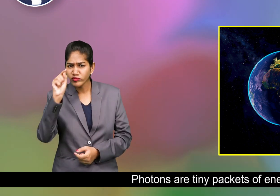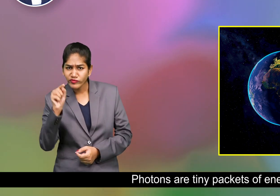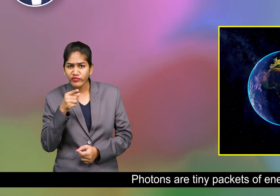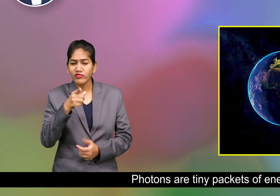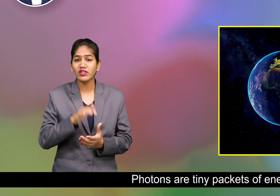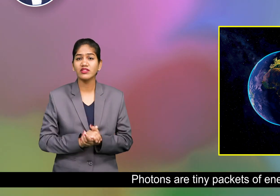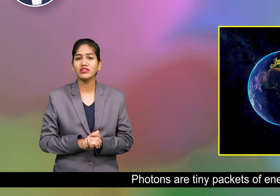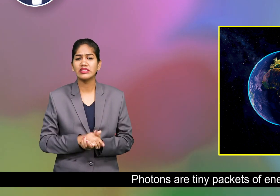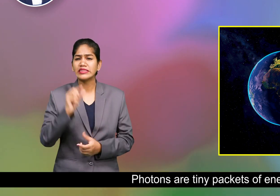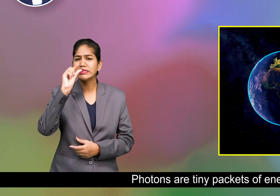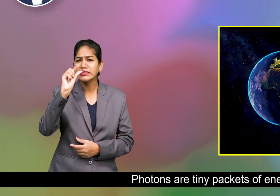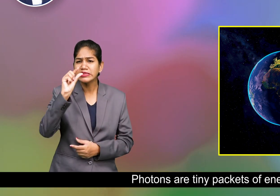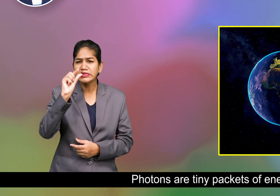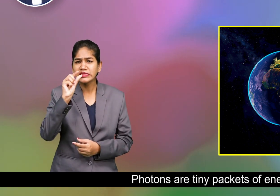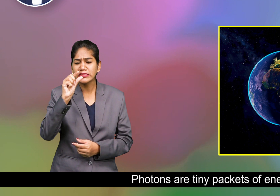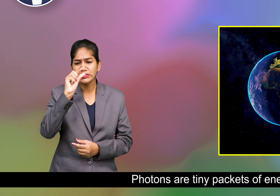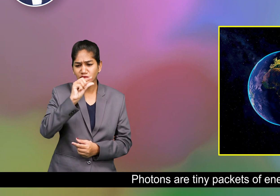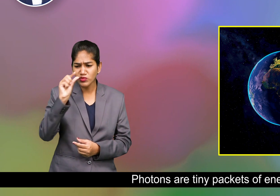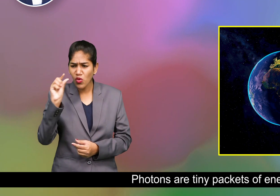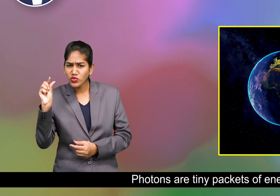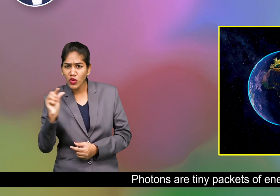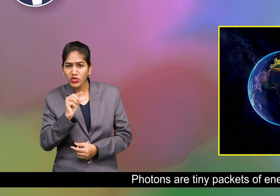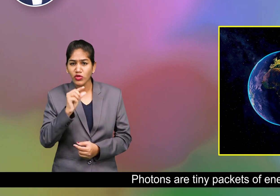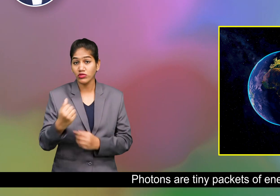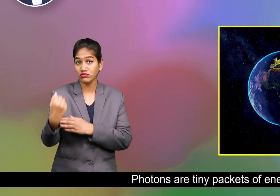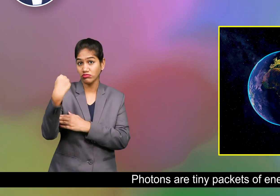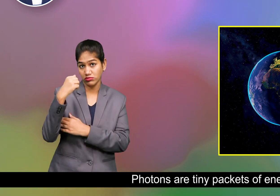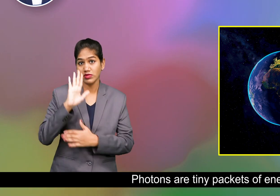Photons are tiny packets of energy.